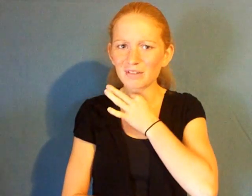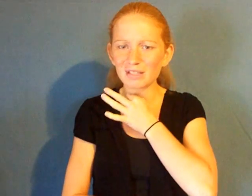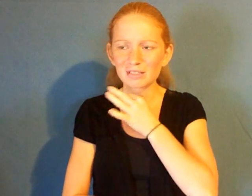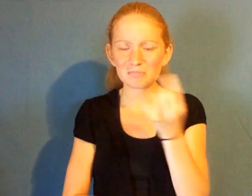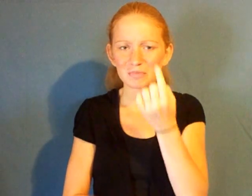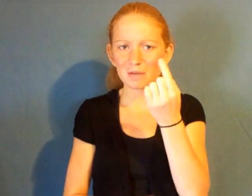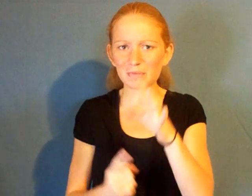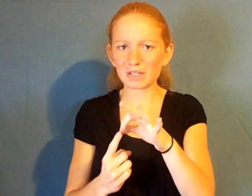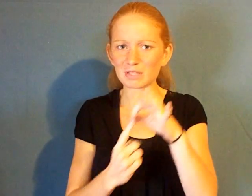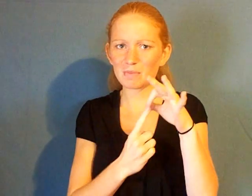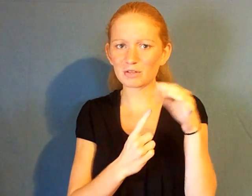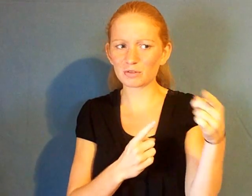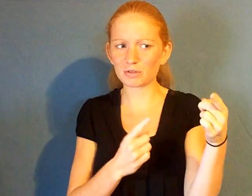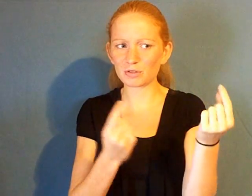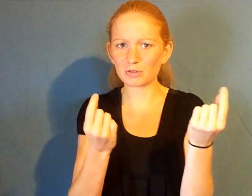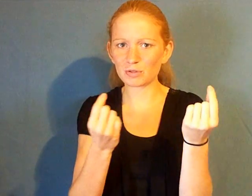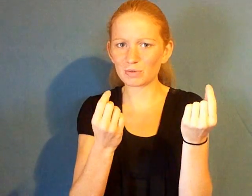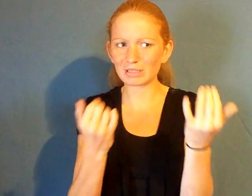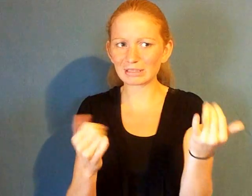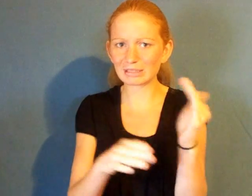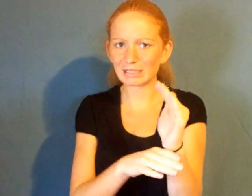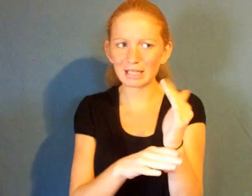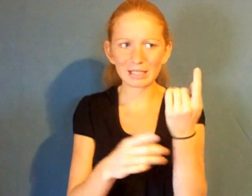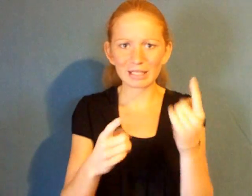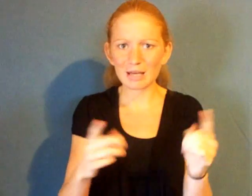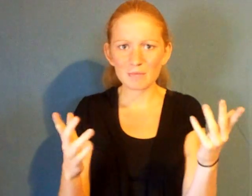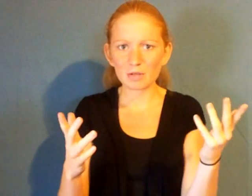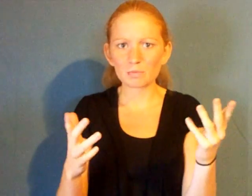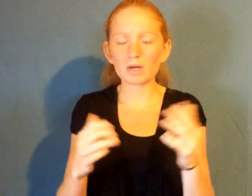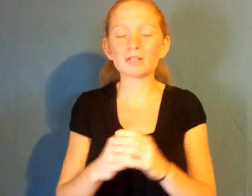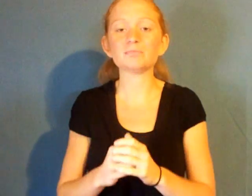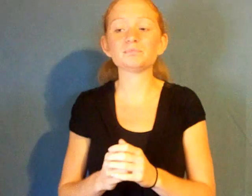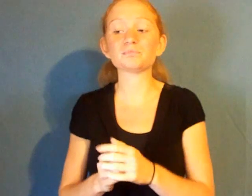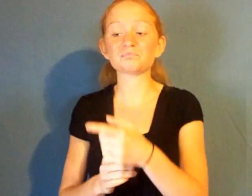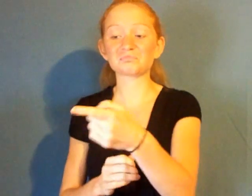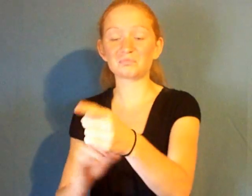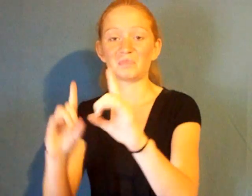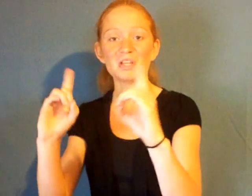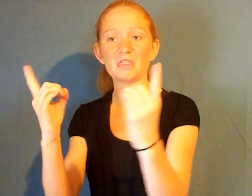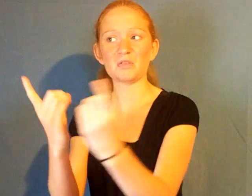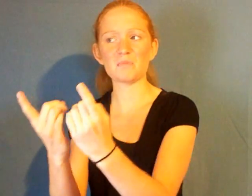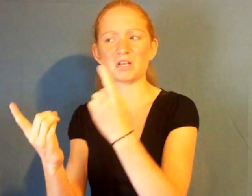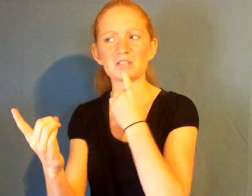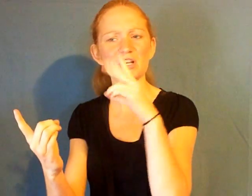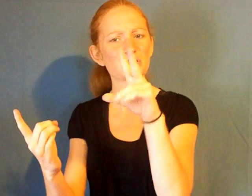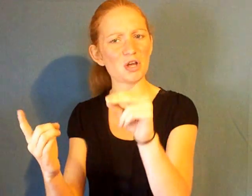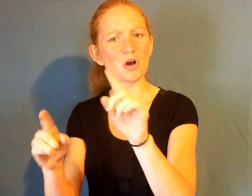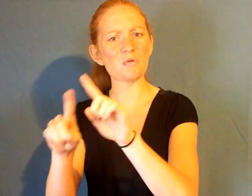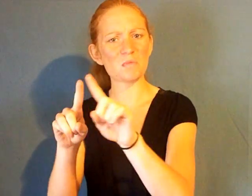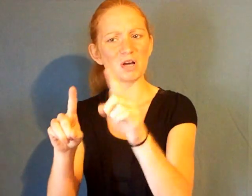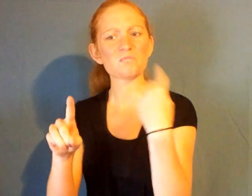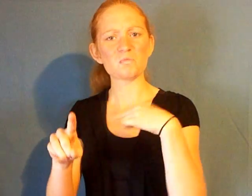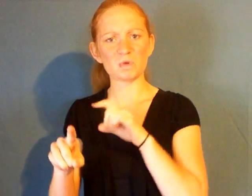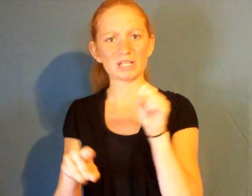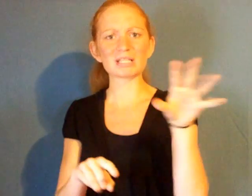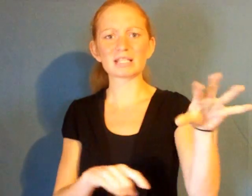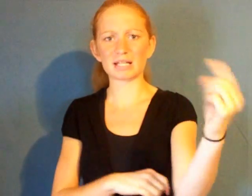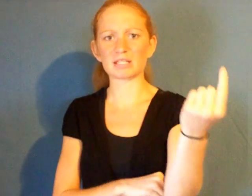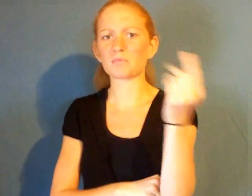doing tonight? And they said, no, but we'll send a car and dispatch it right away and see what's going on. Well, Matt continued on to the police